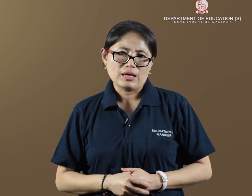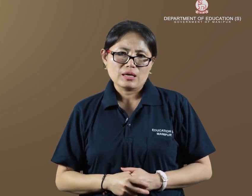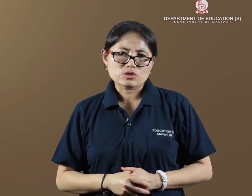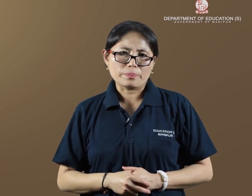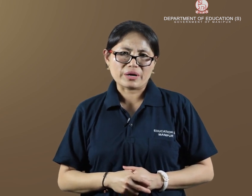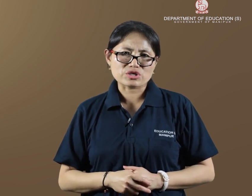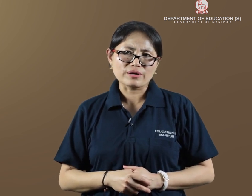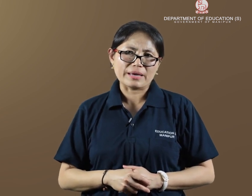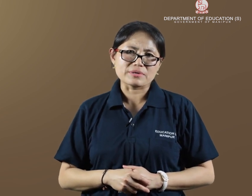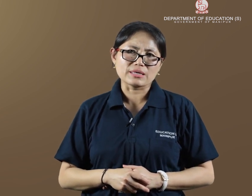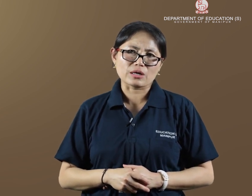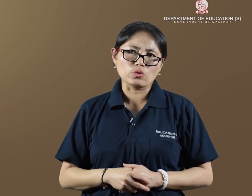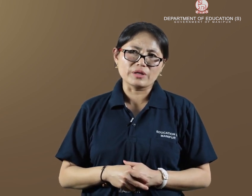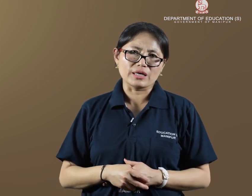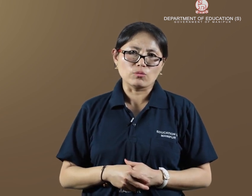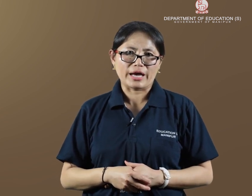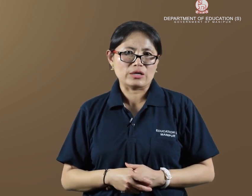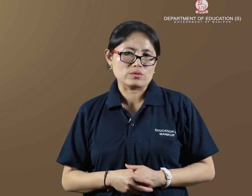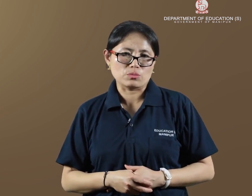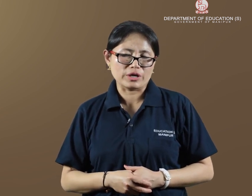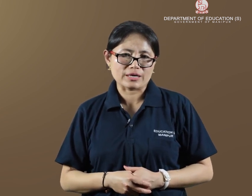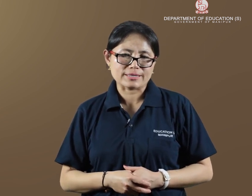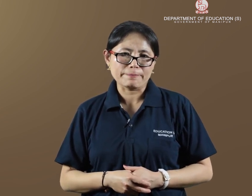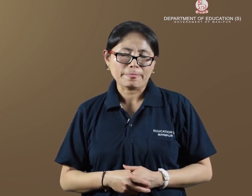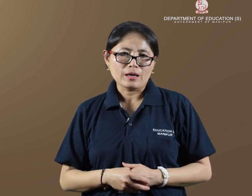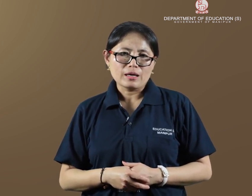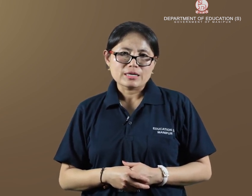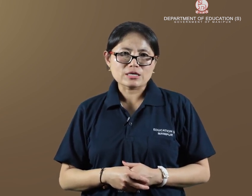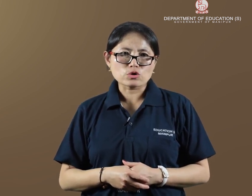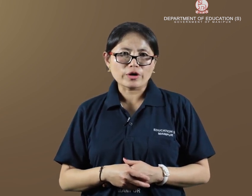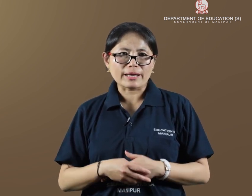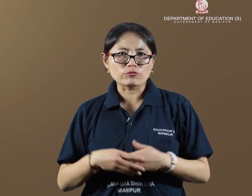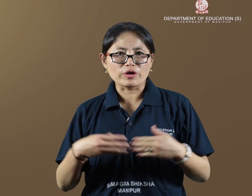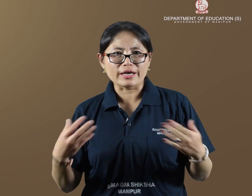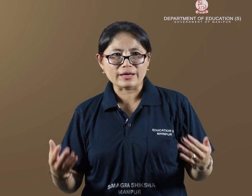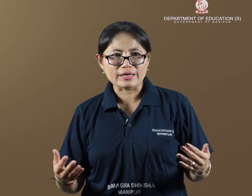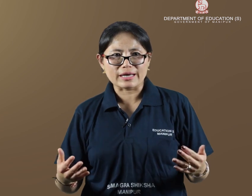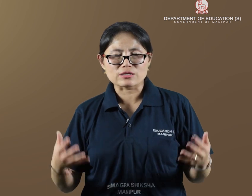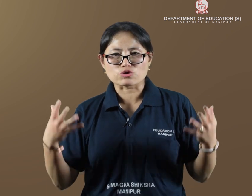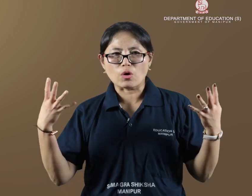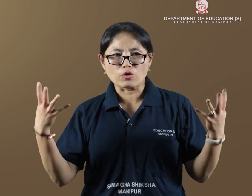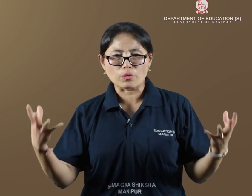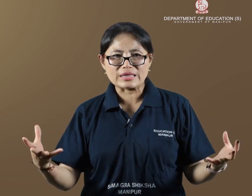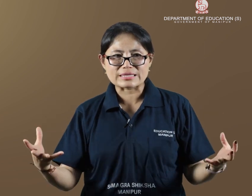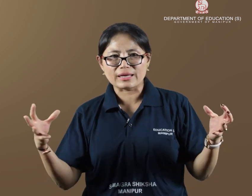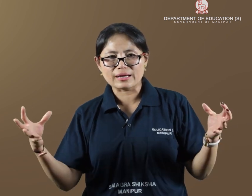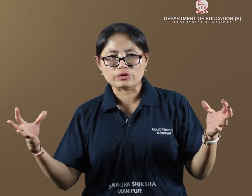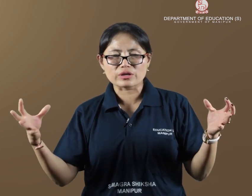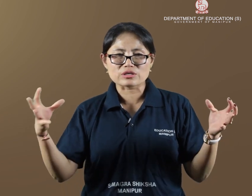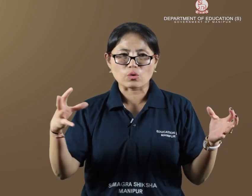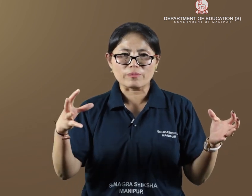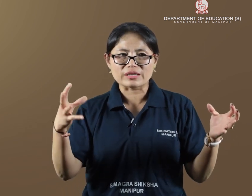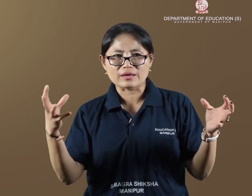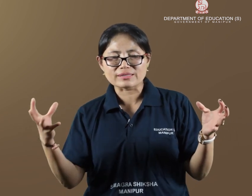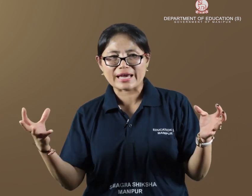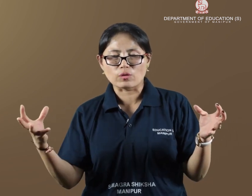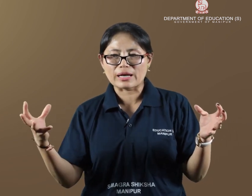so pressure hai masna kadum da yemula ino se mu yeng ji sida jo khoi ni am toin theng nai that strong winds kala during storm na traga cyclone lak